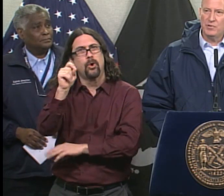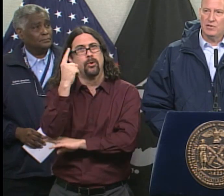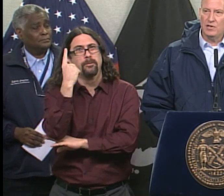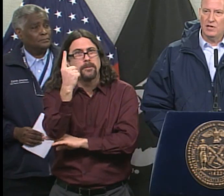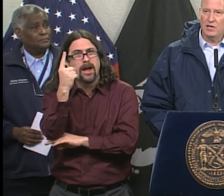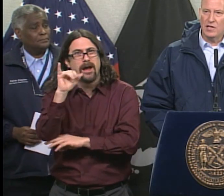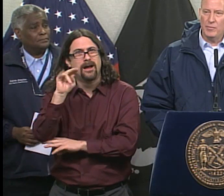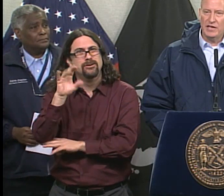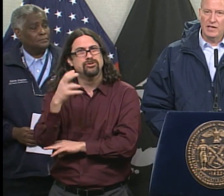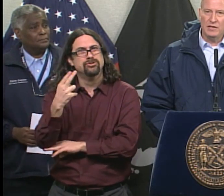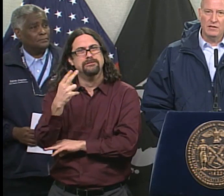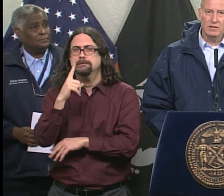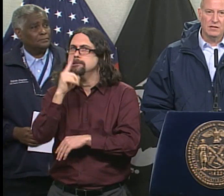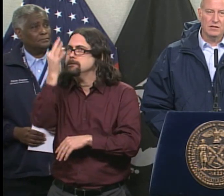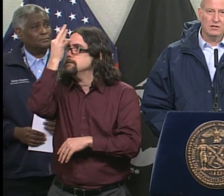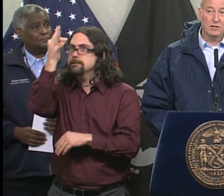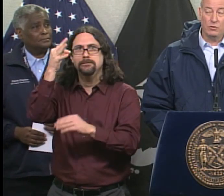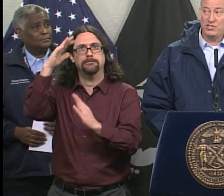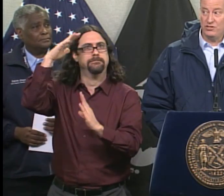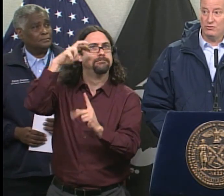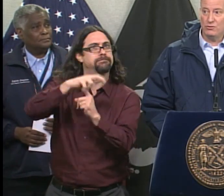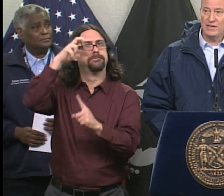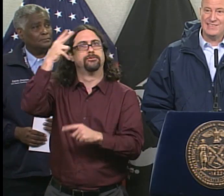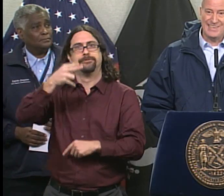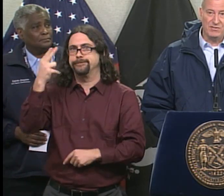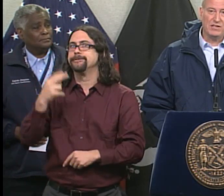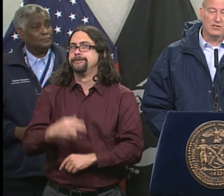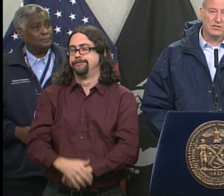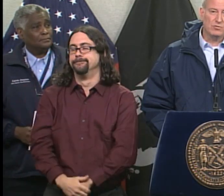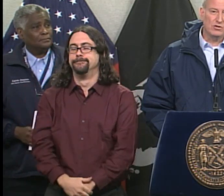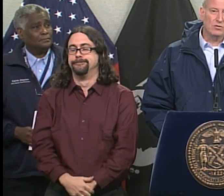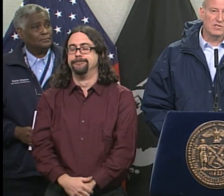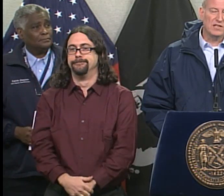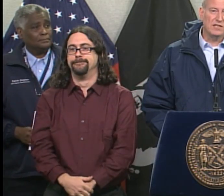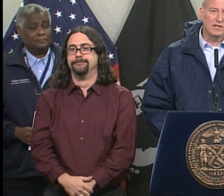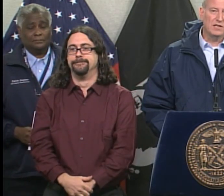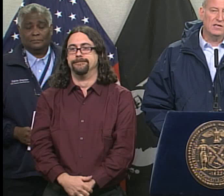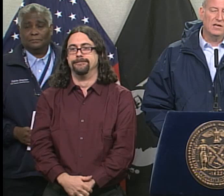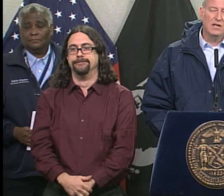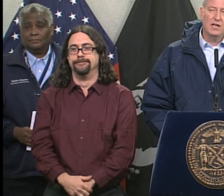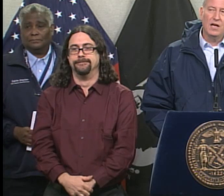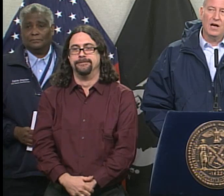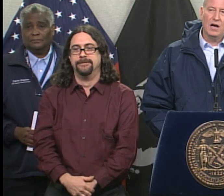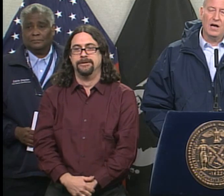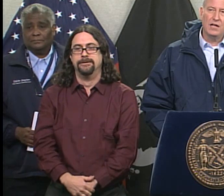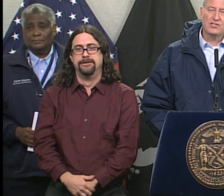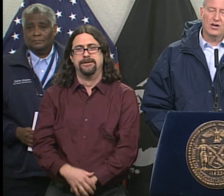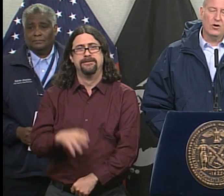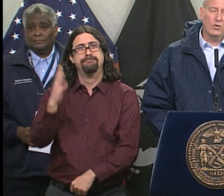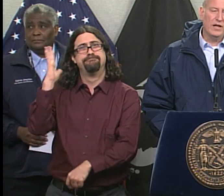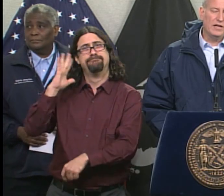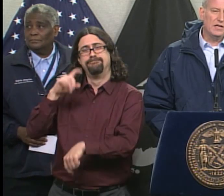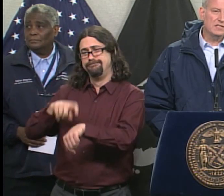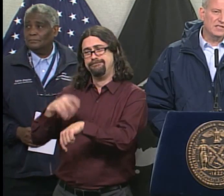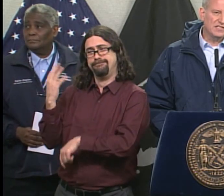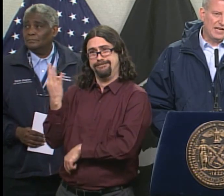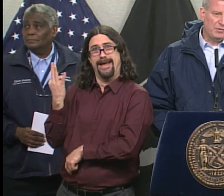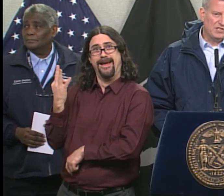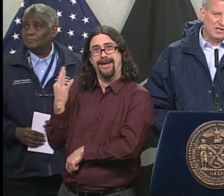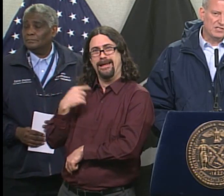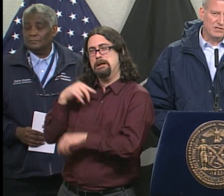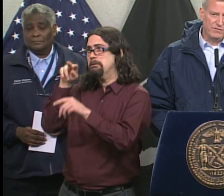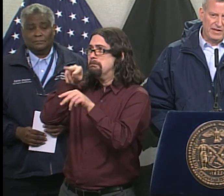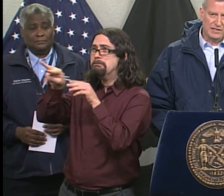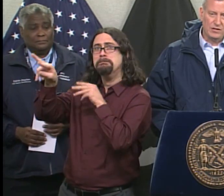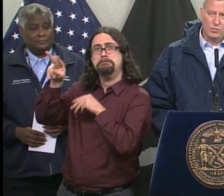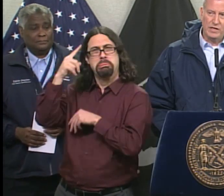up coming in close to 27 inches when all was said and done. So it is an example to